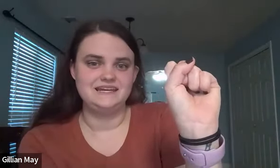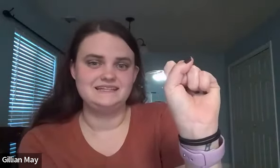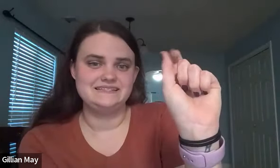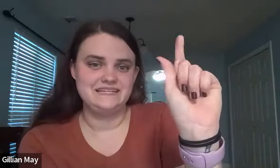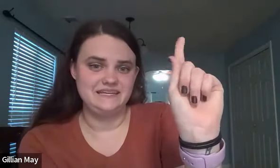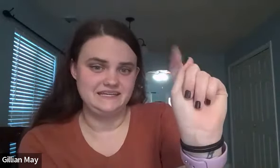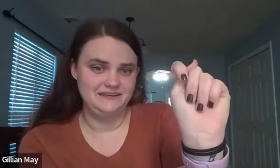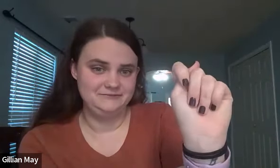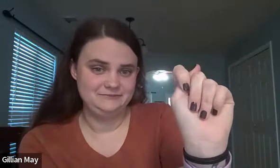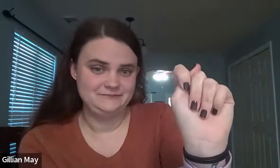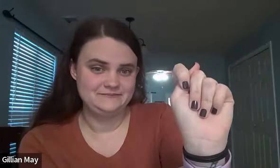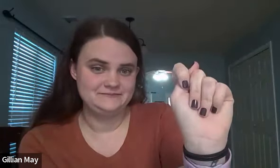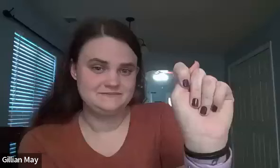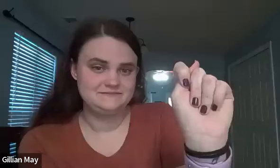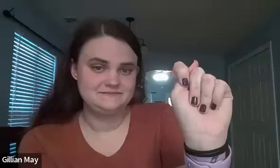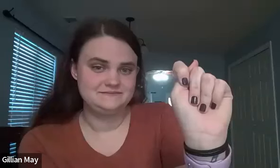then T,